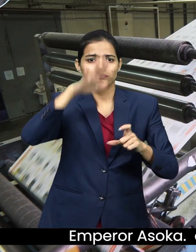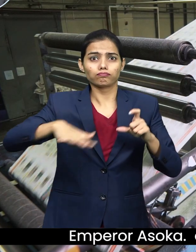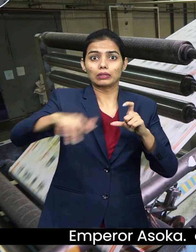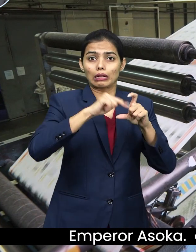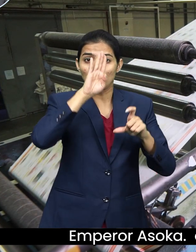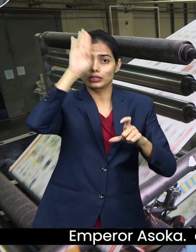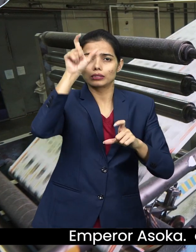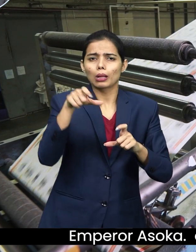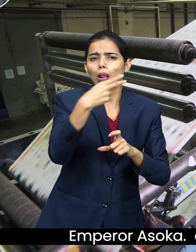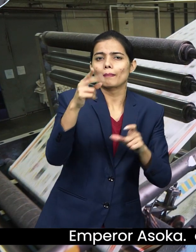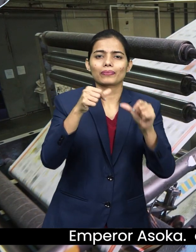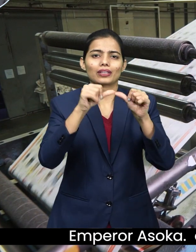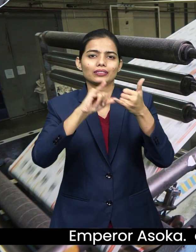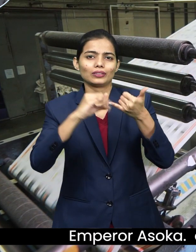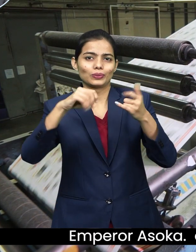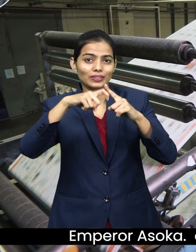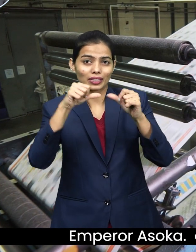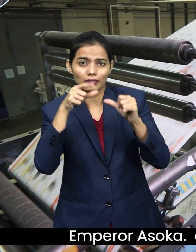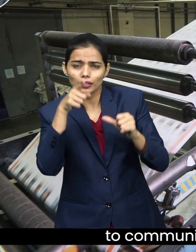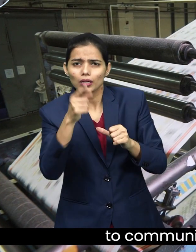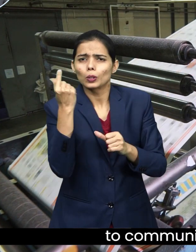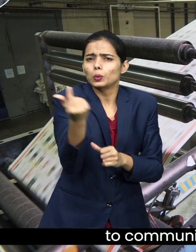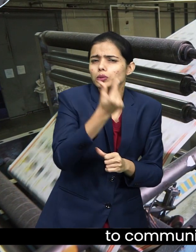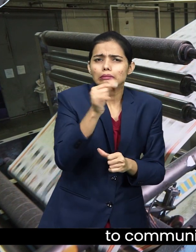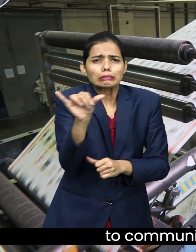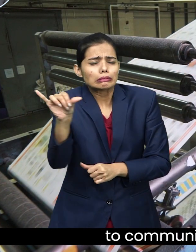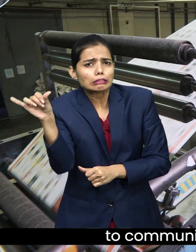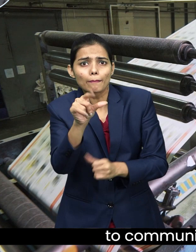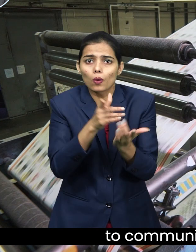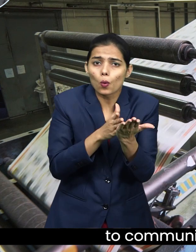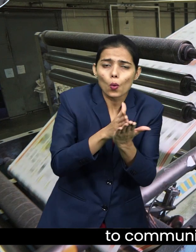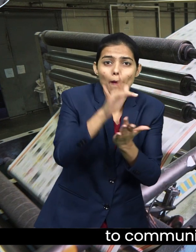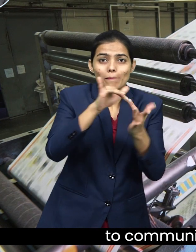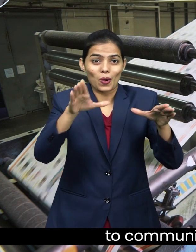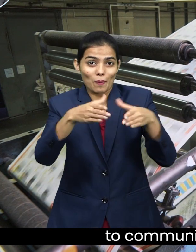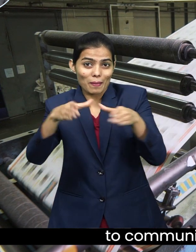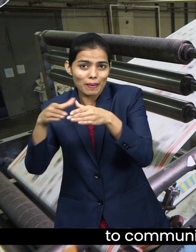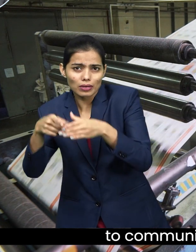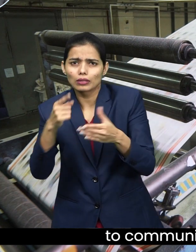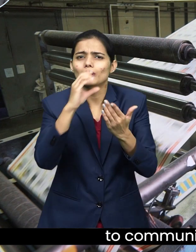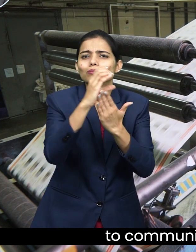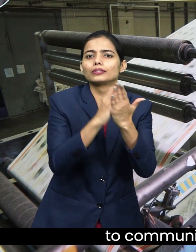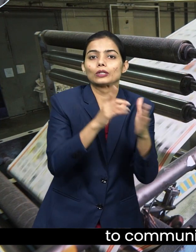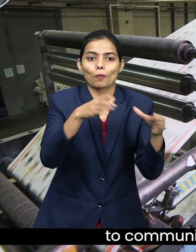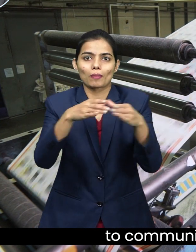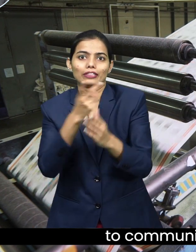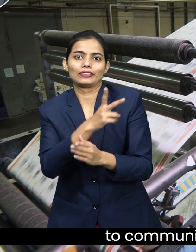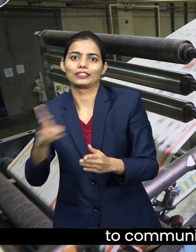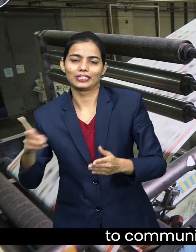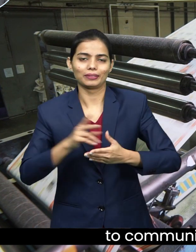Emperor Ashoka also used a similar method to communicate with his subjects.